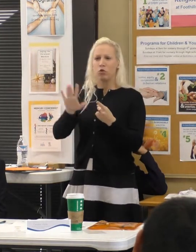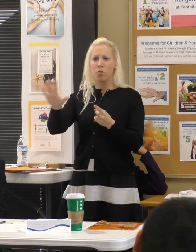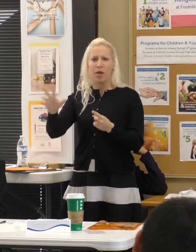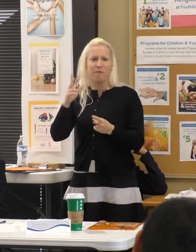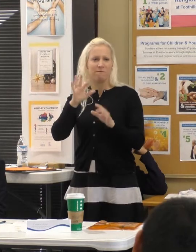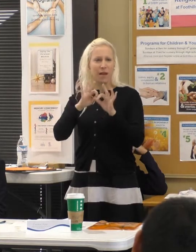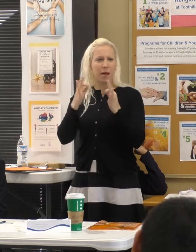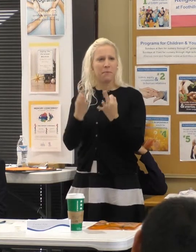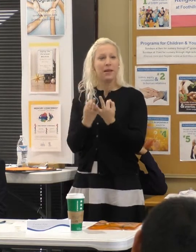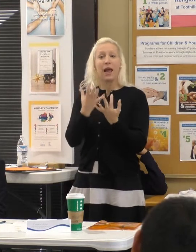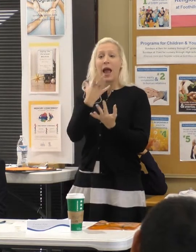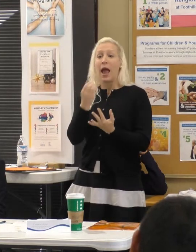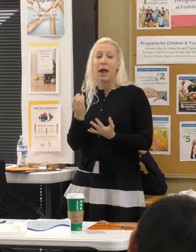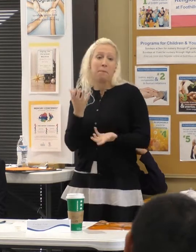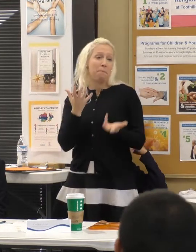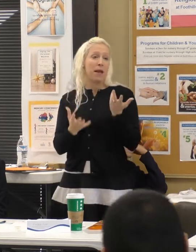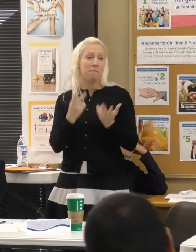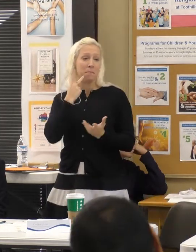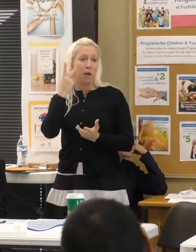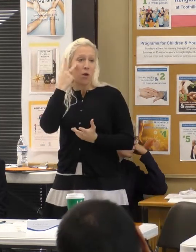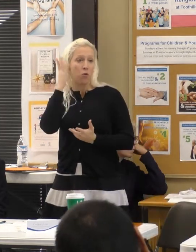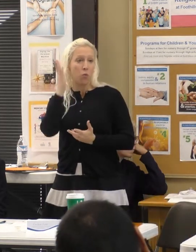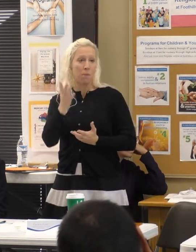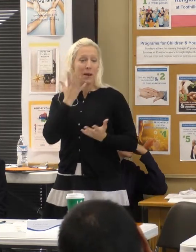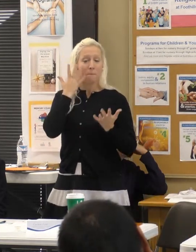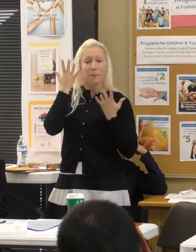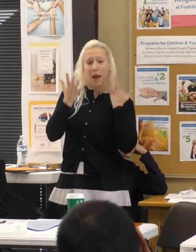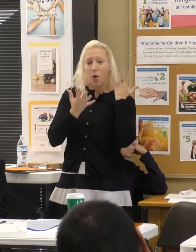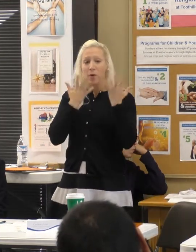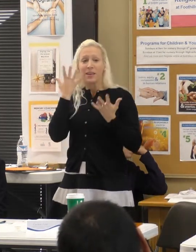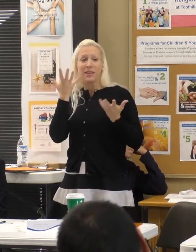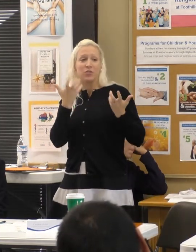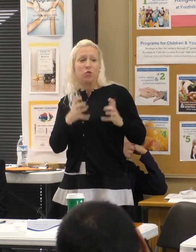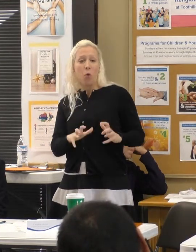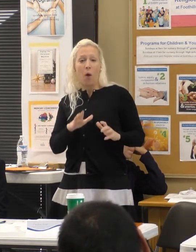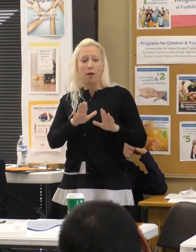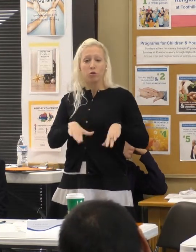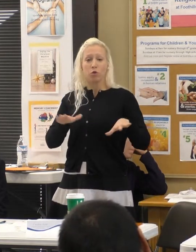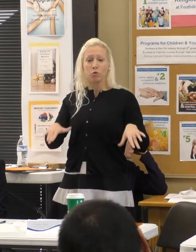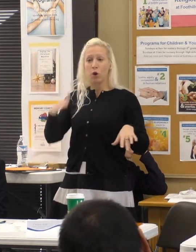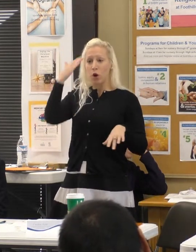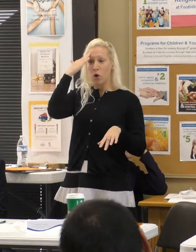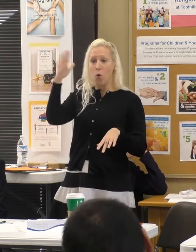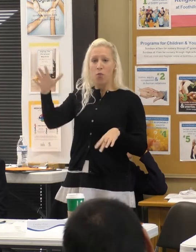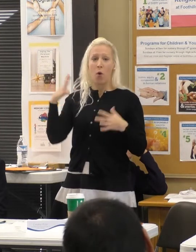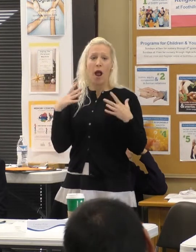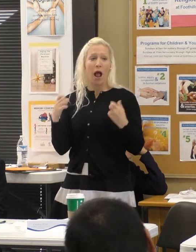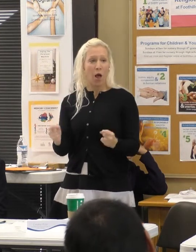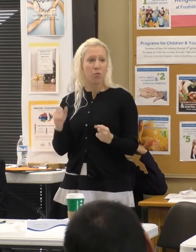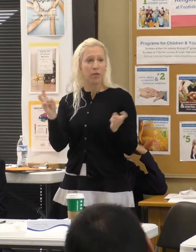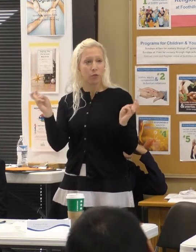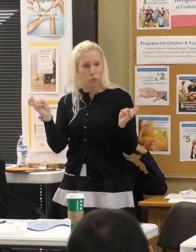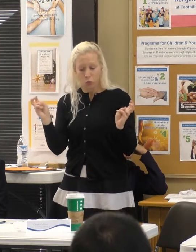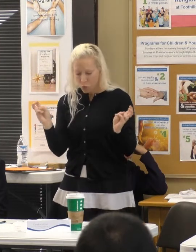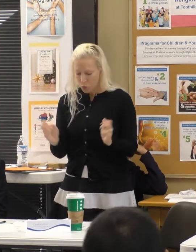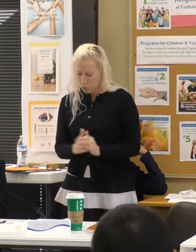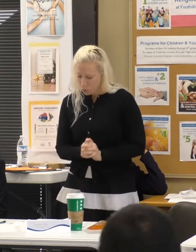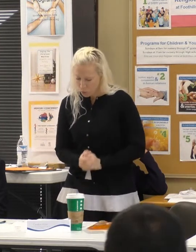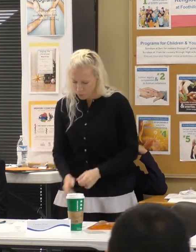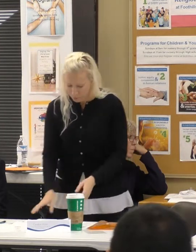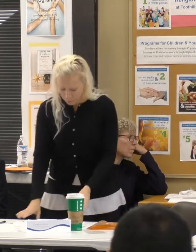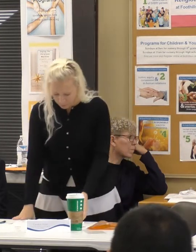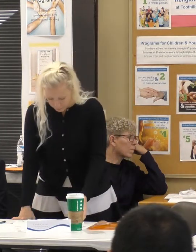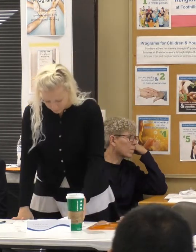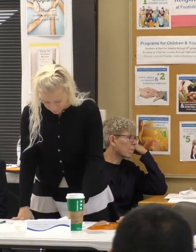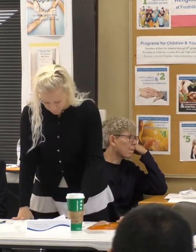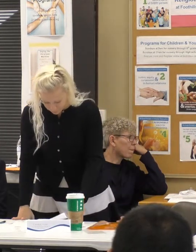you're using. They are not able, they are family, so you have a little bit of a conflict involved there. It can be very embarrassing for